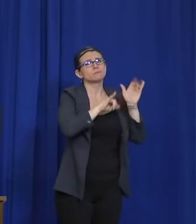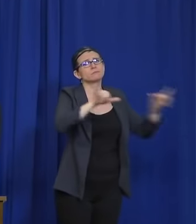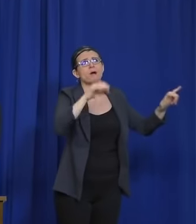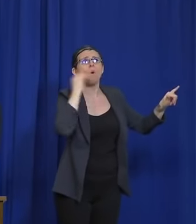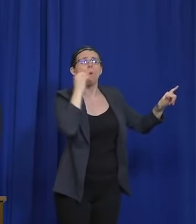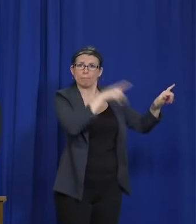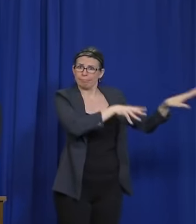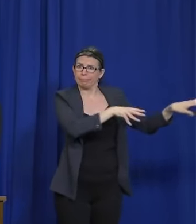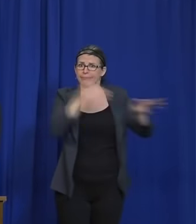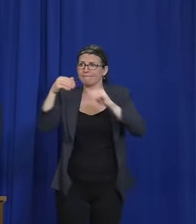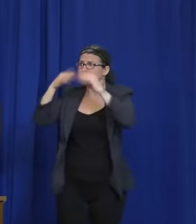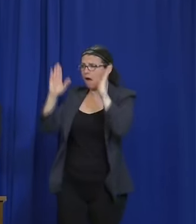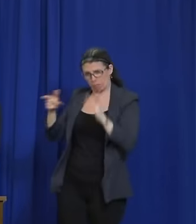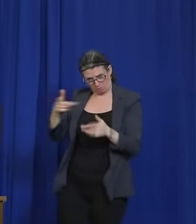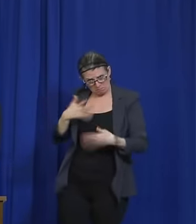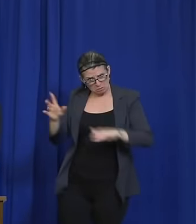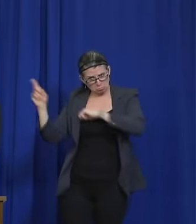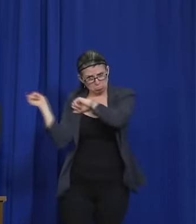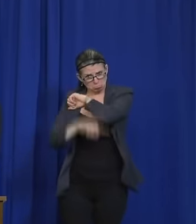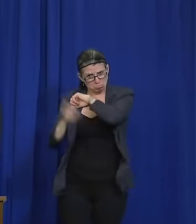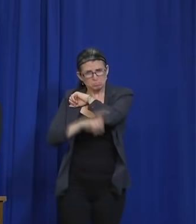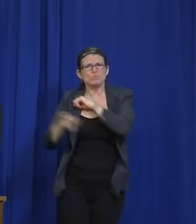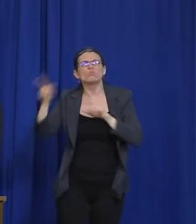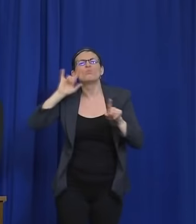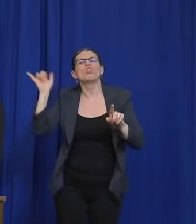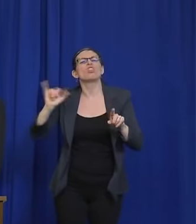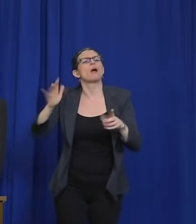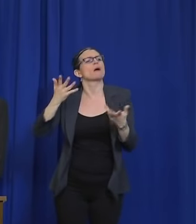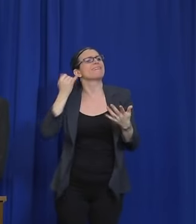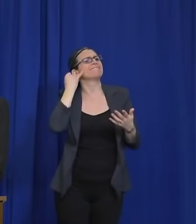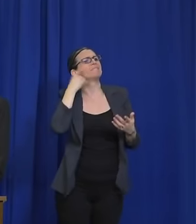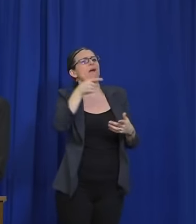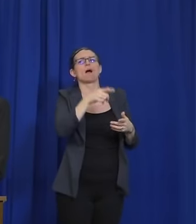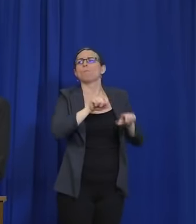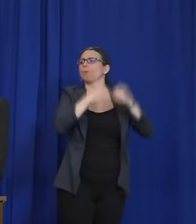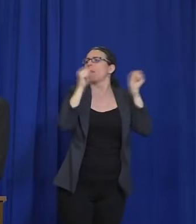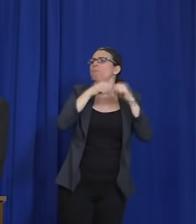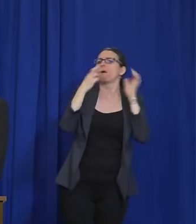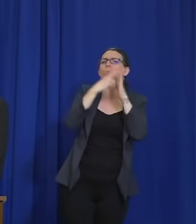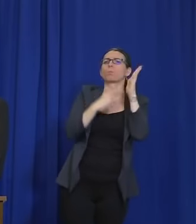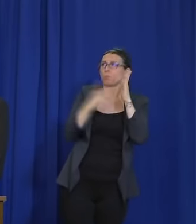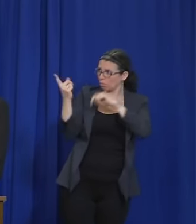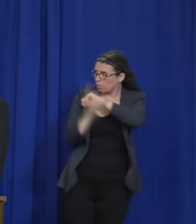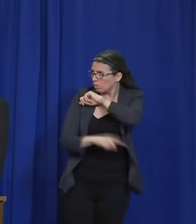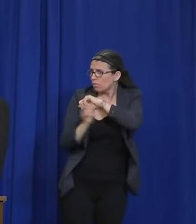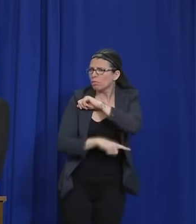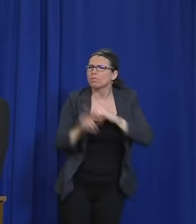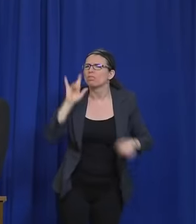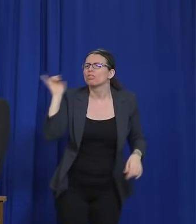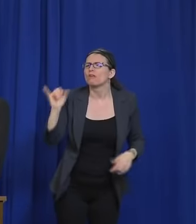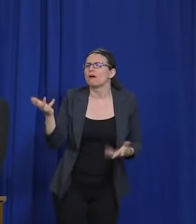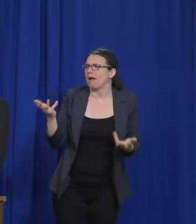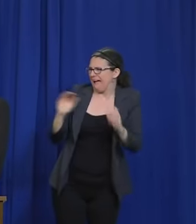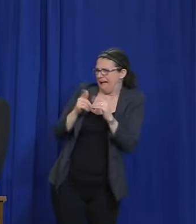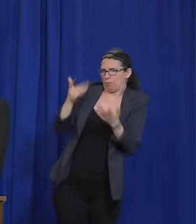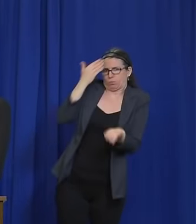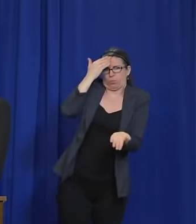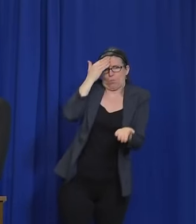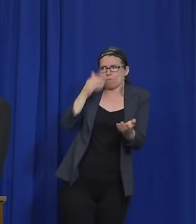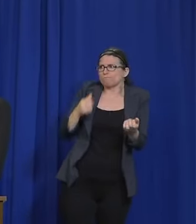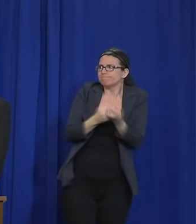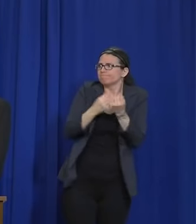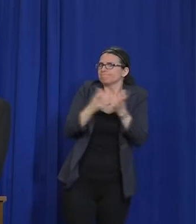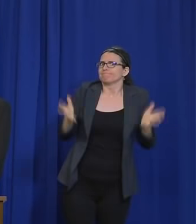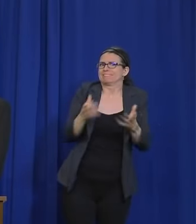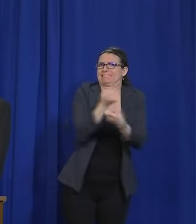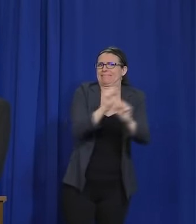in place to also monitor that, any type of enforcement? Yeah, the question is, have we been enforcing